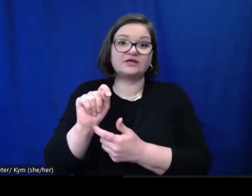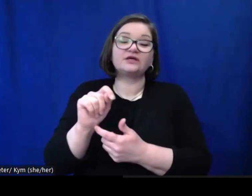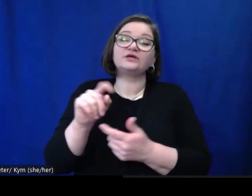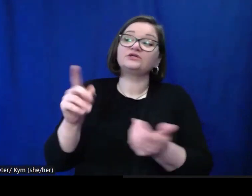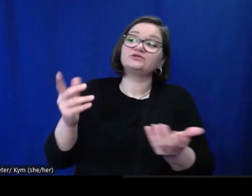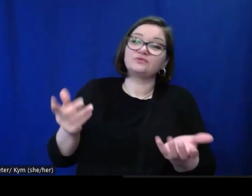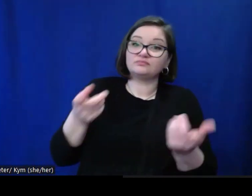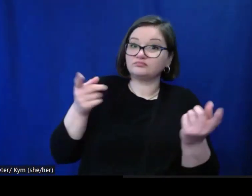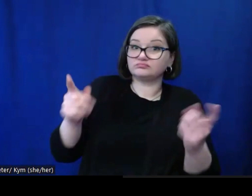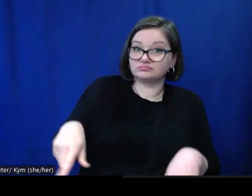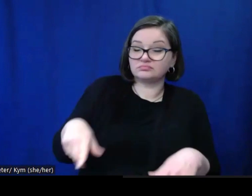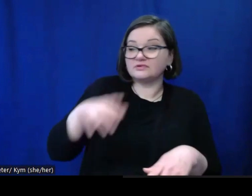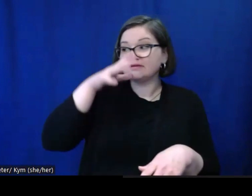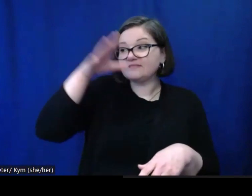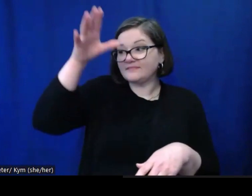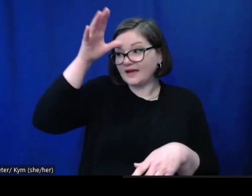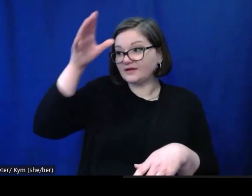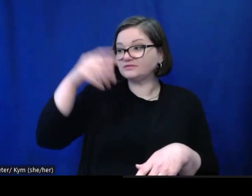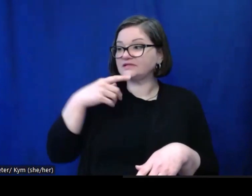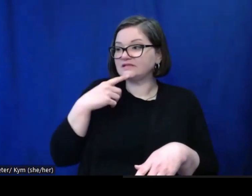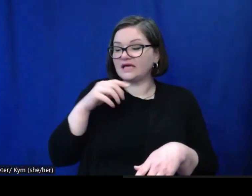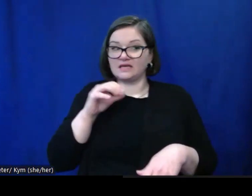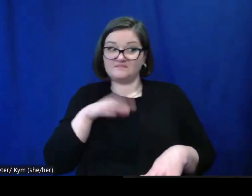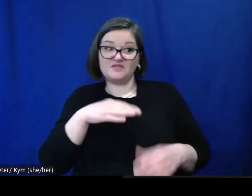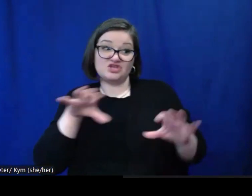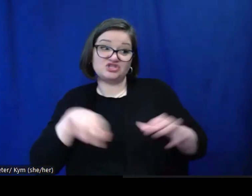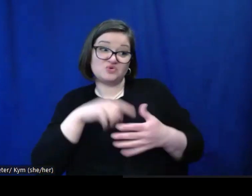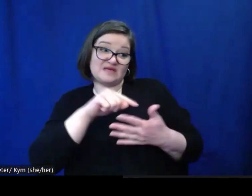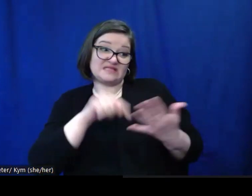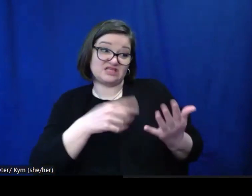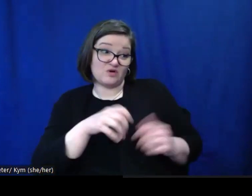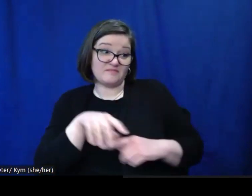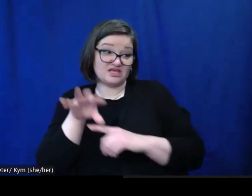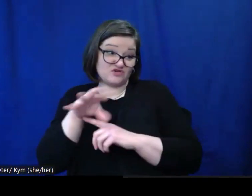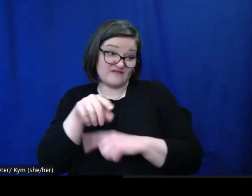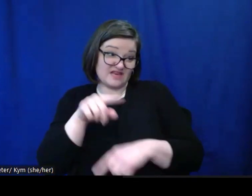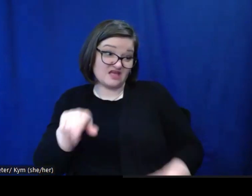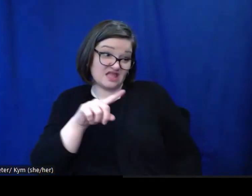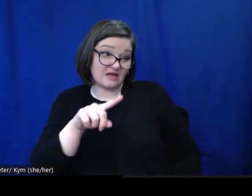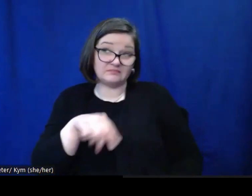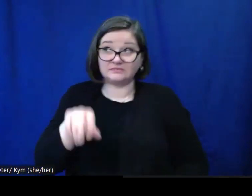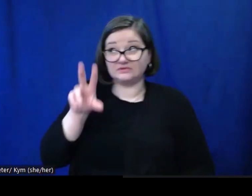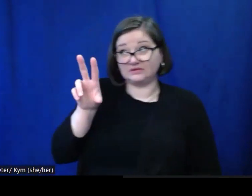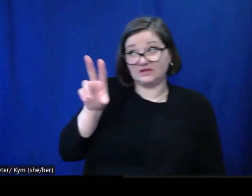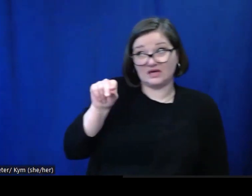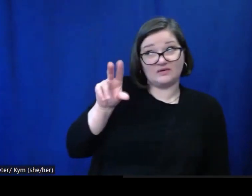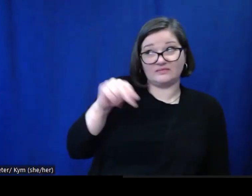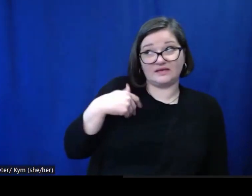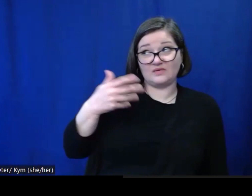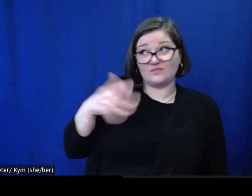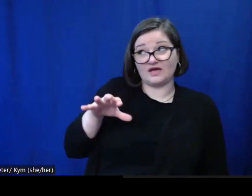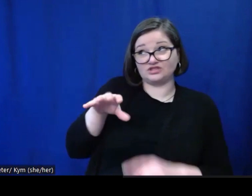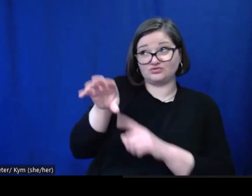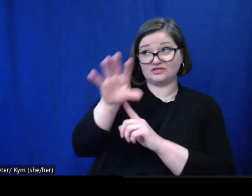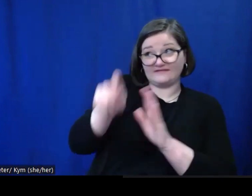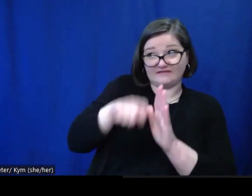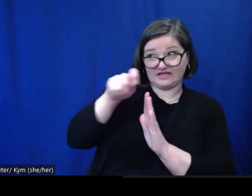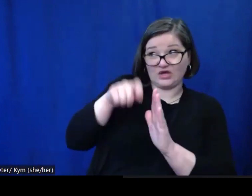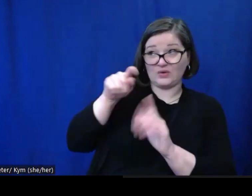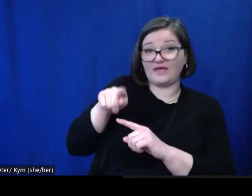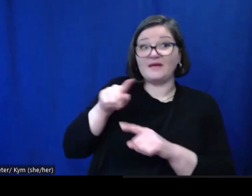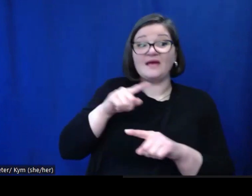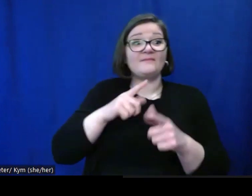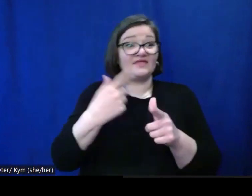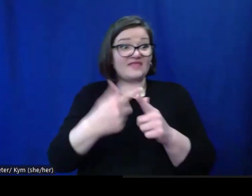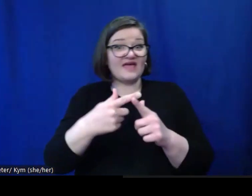like, they're doing this. You want me to videotape them? I'm like, no, I do not want you to videotape them. And then all of a sudden, when they have a meltdown, they're like, see, I'm like,